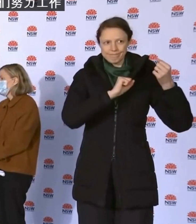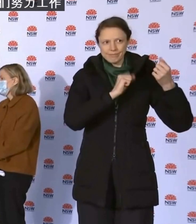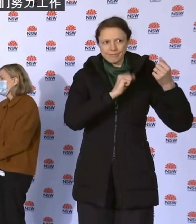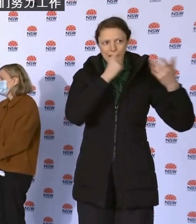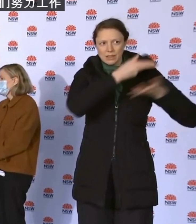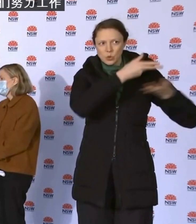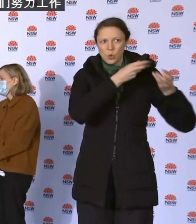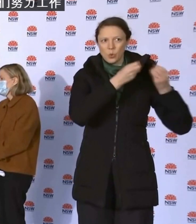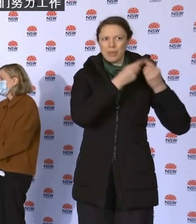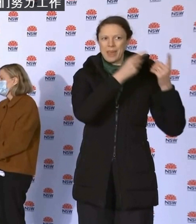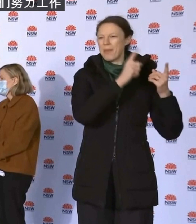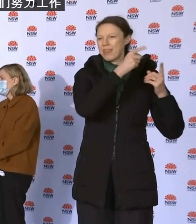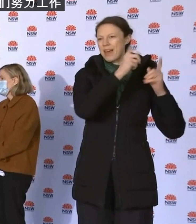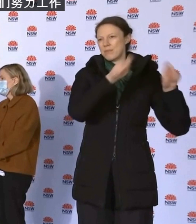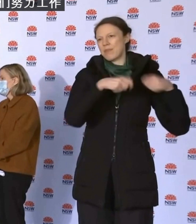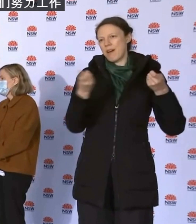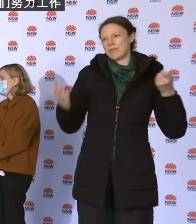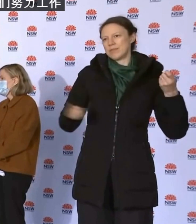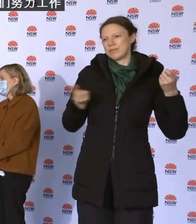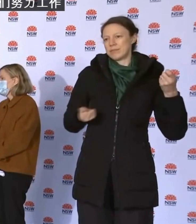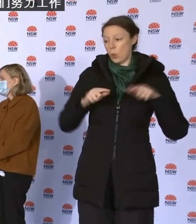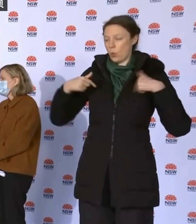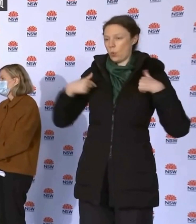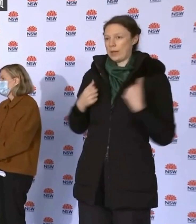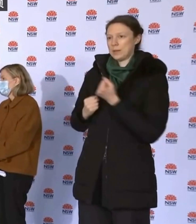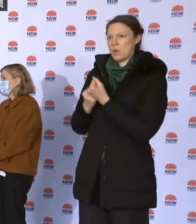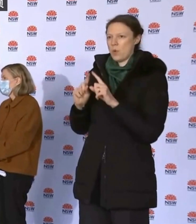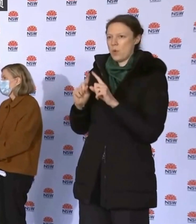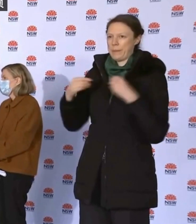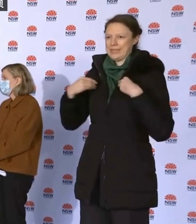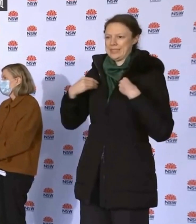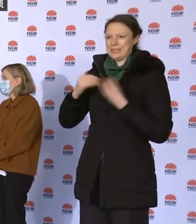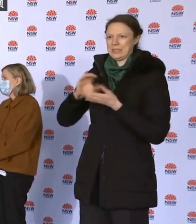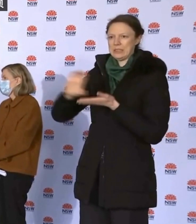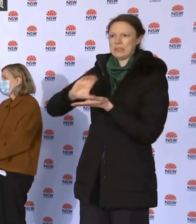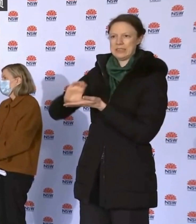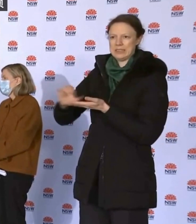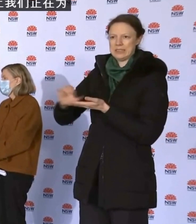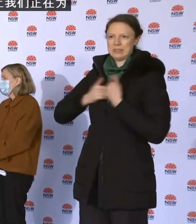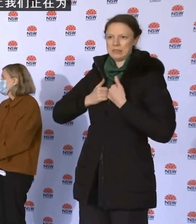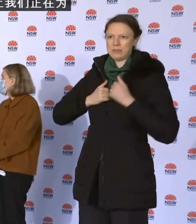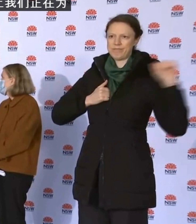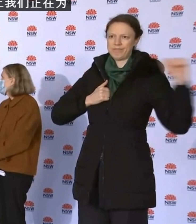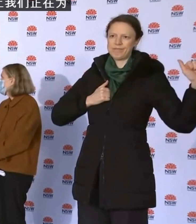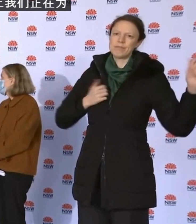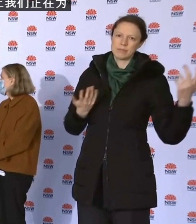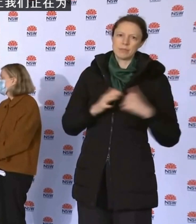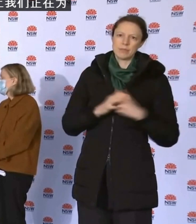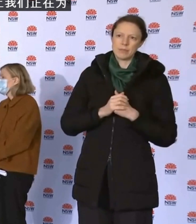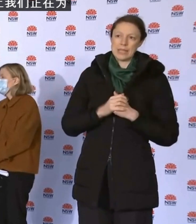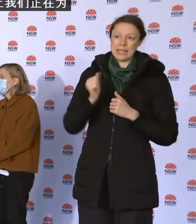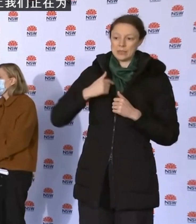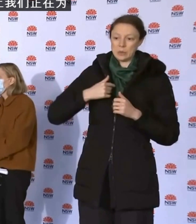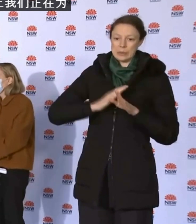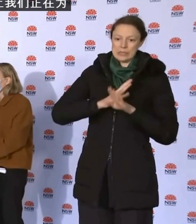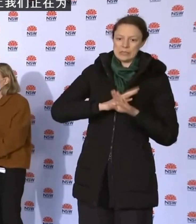at National Cabinet. So please know that we worked hard to make sure that the amounts of the disaster payments were increased in